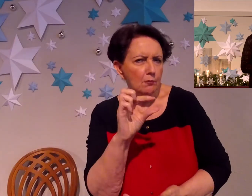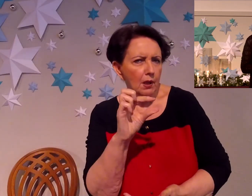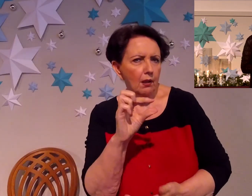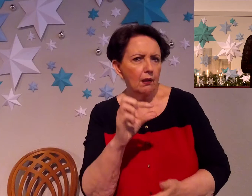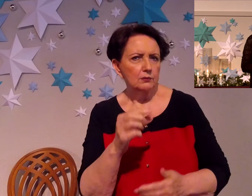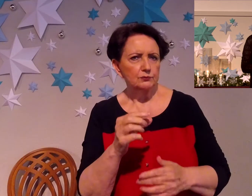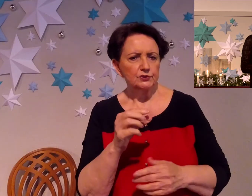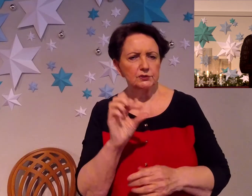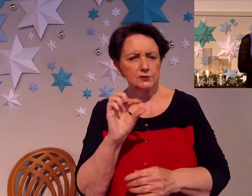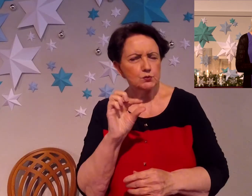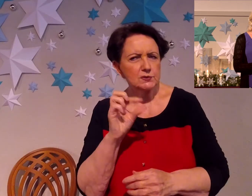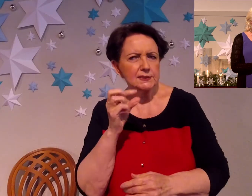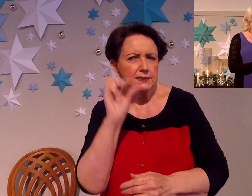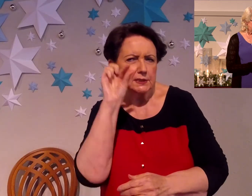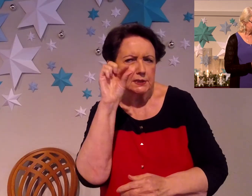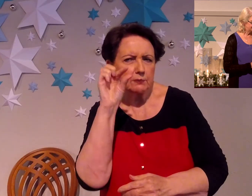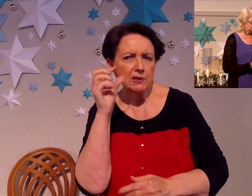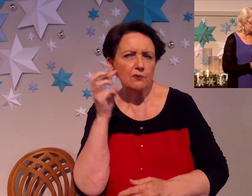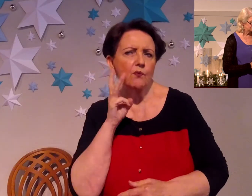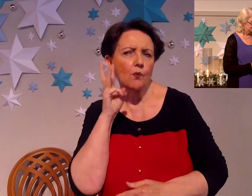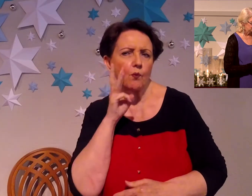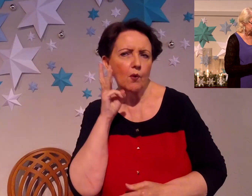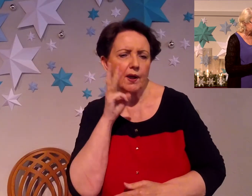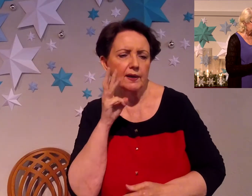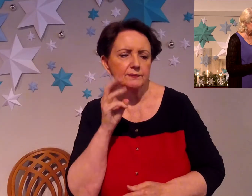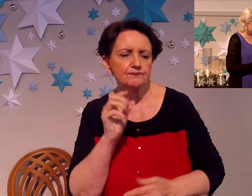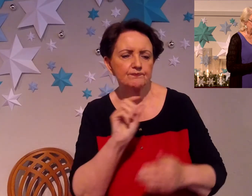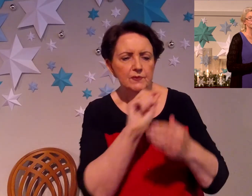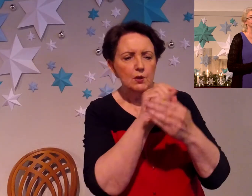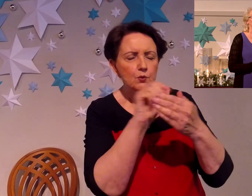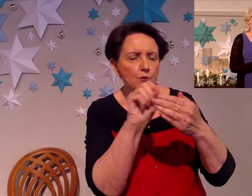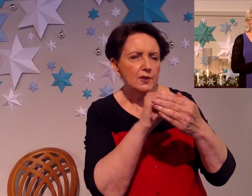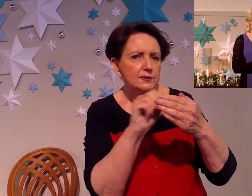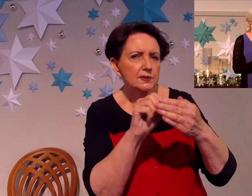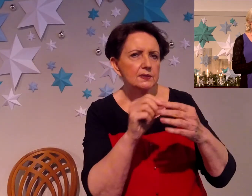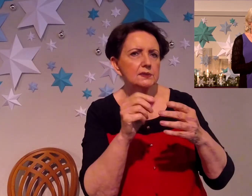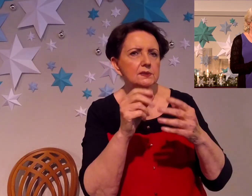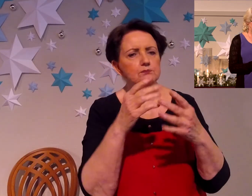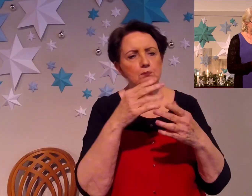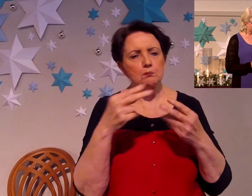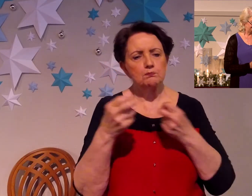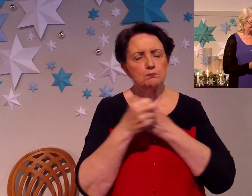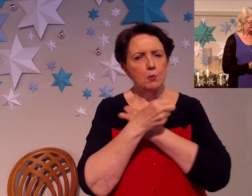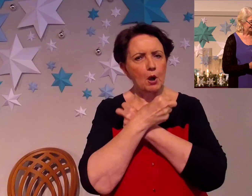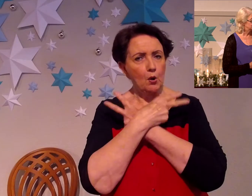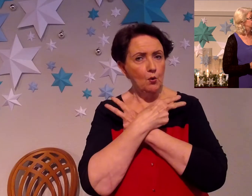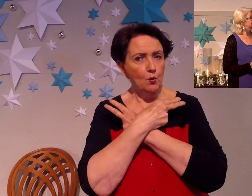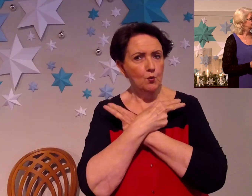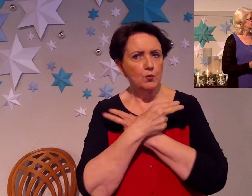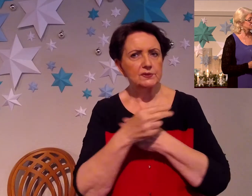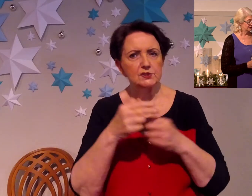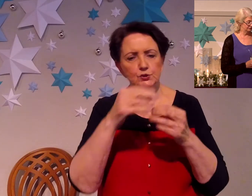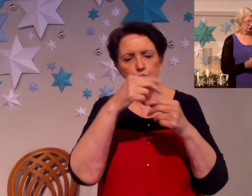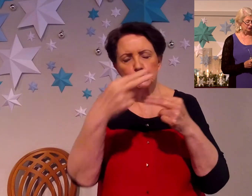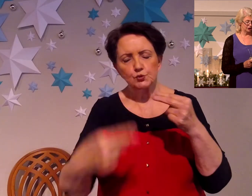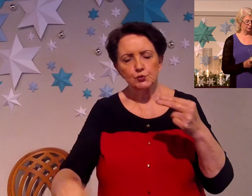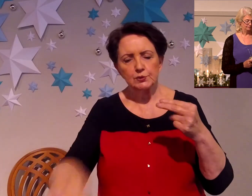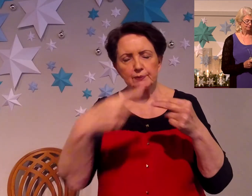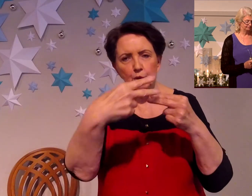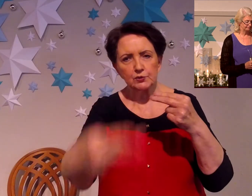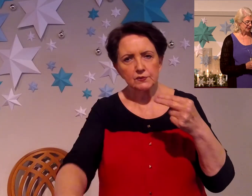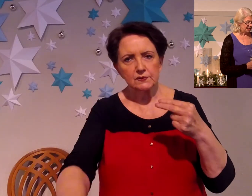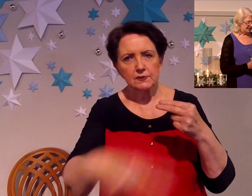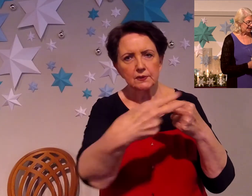wine. Exquisitely engraved into its bowl is a bow with long ribbon streamers. It was made in Russia long